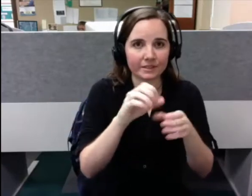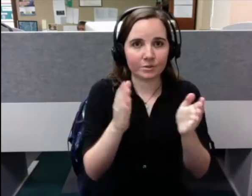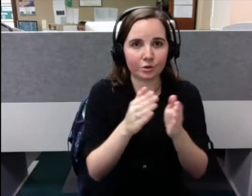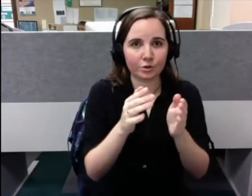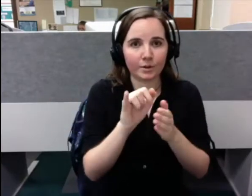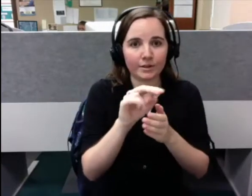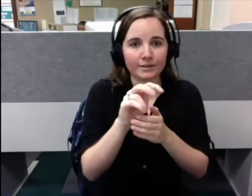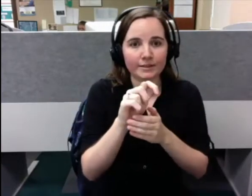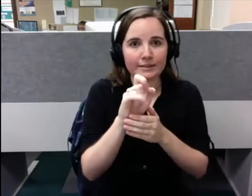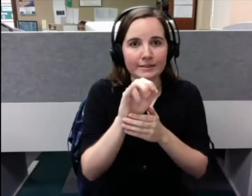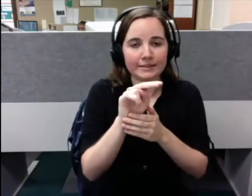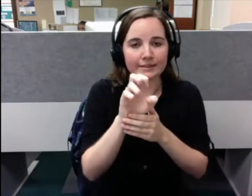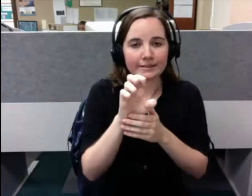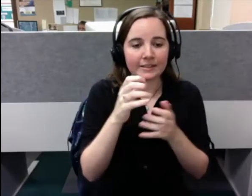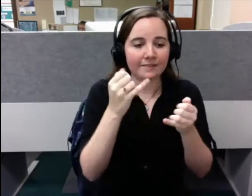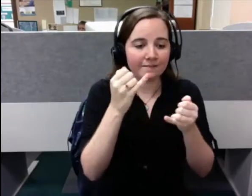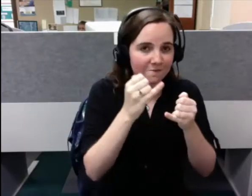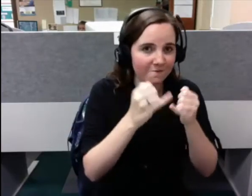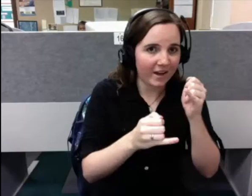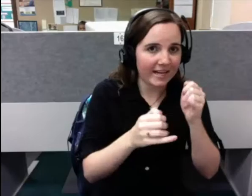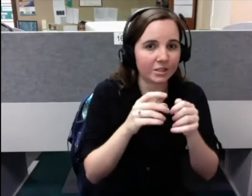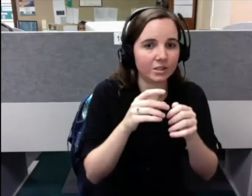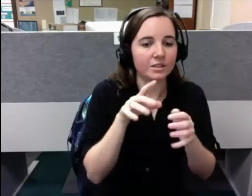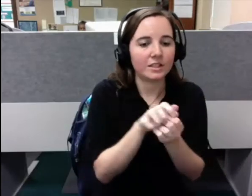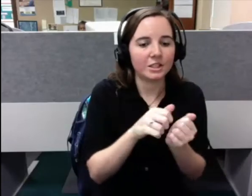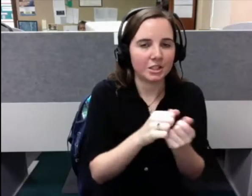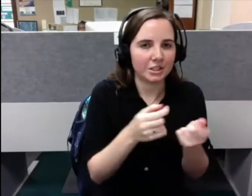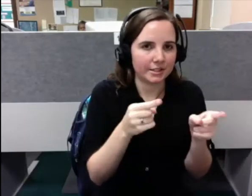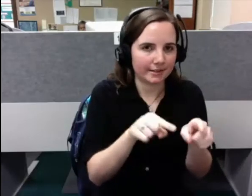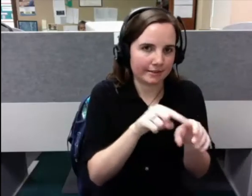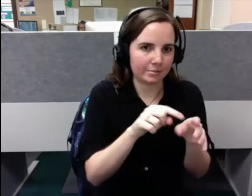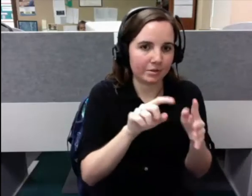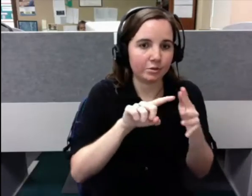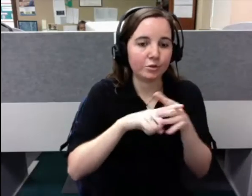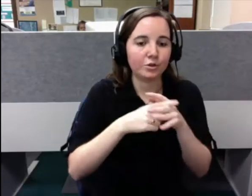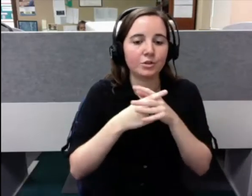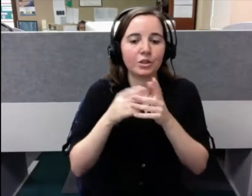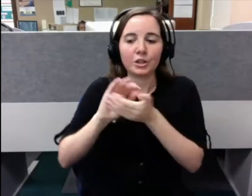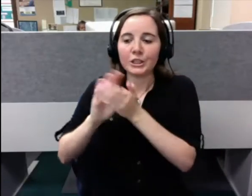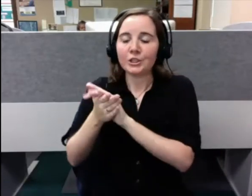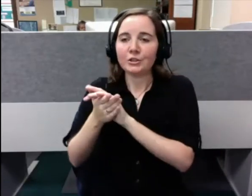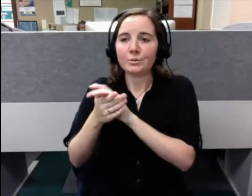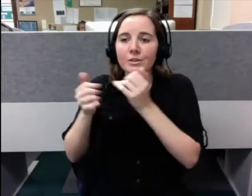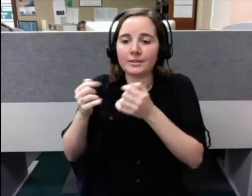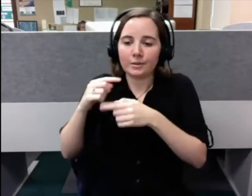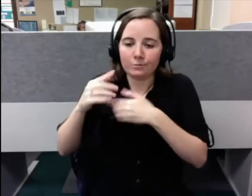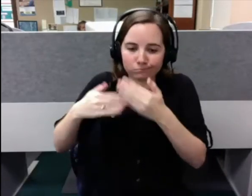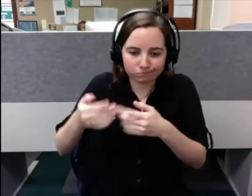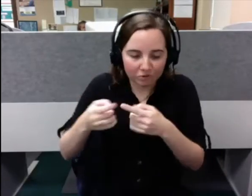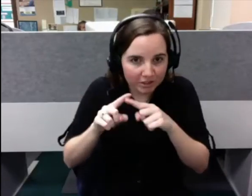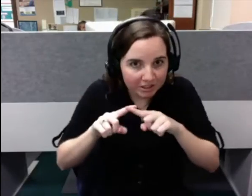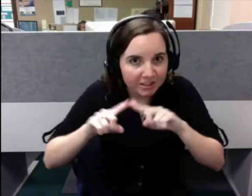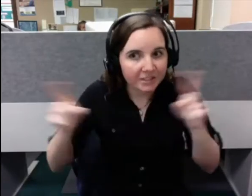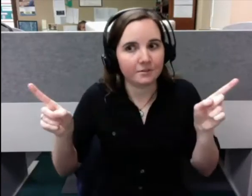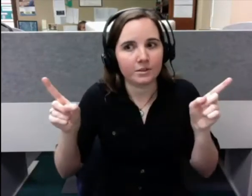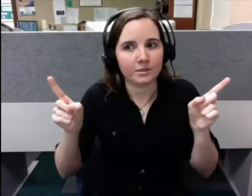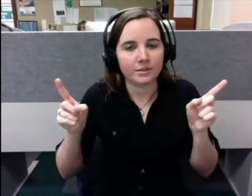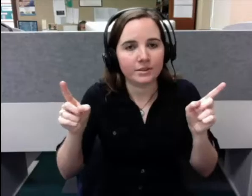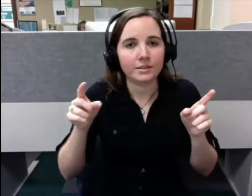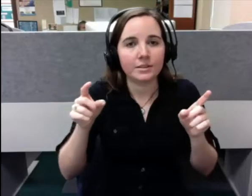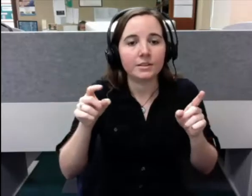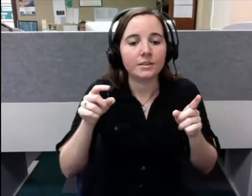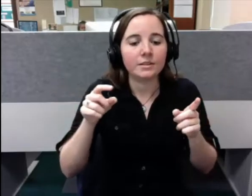will occur. What started out as a cheeseburger will now be entirely different. You've spent a lot of time and energy producing useful particles. It's